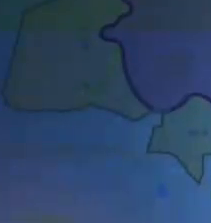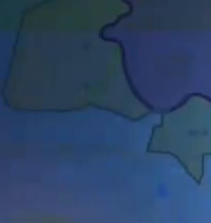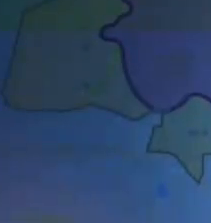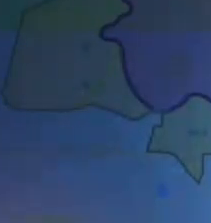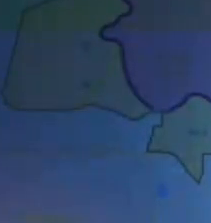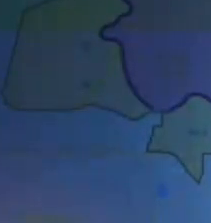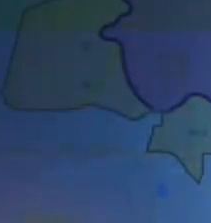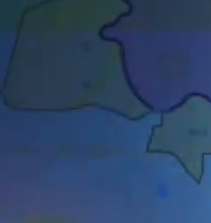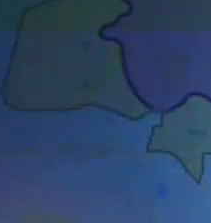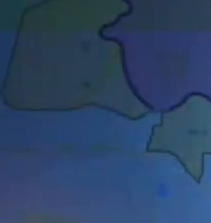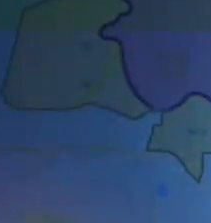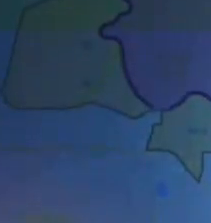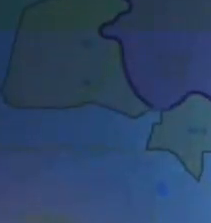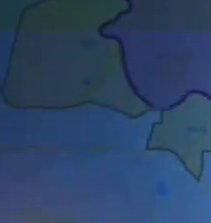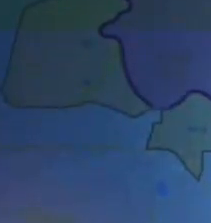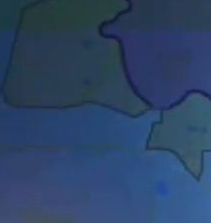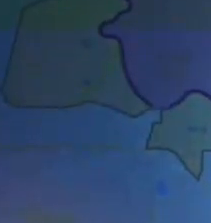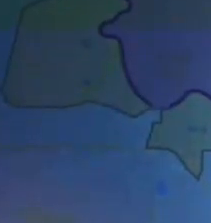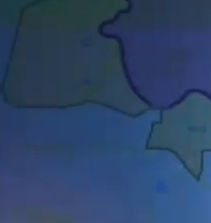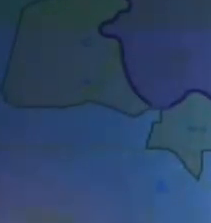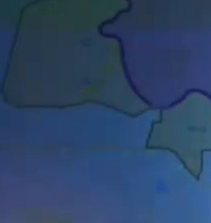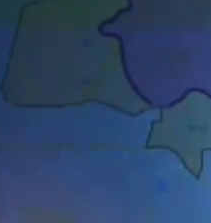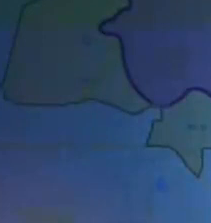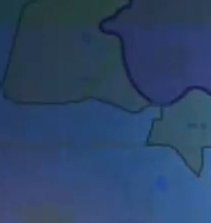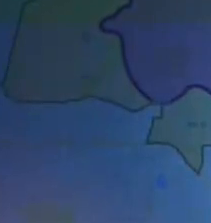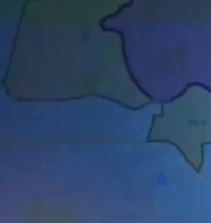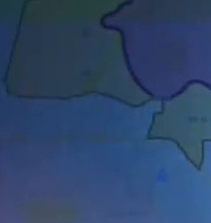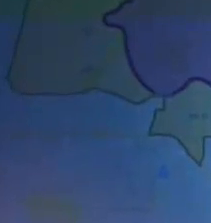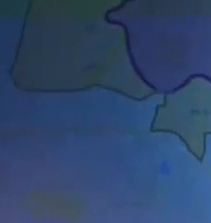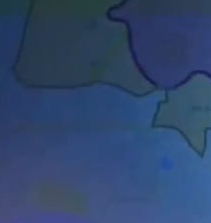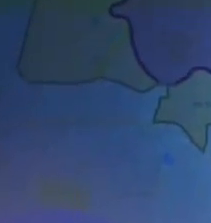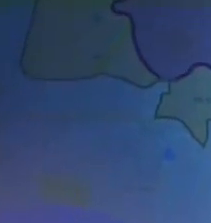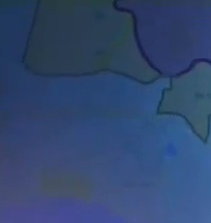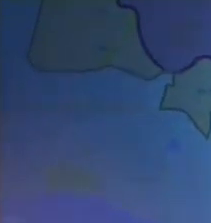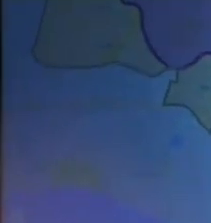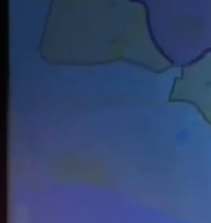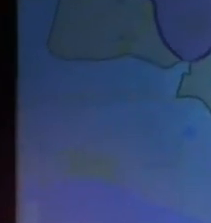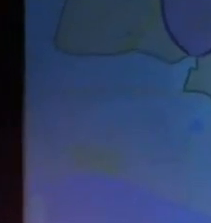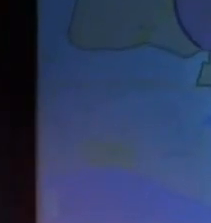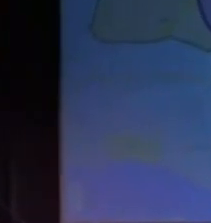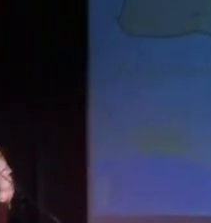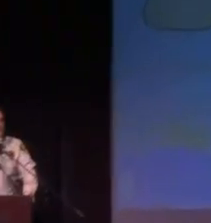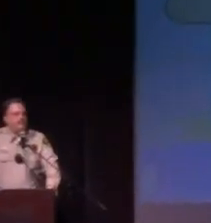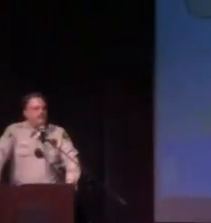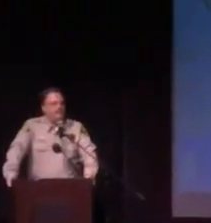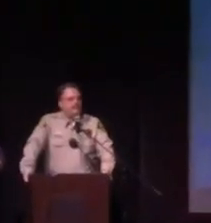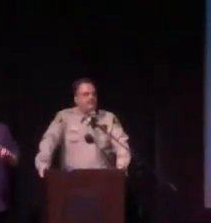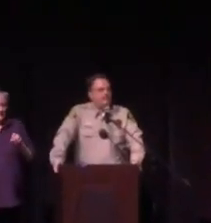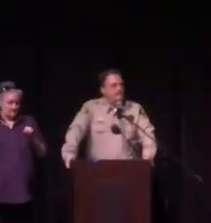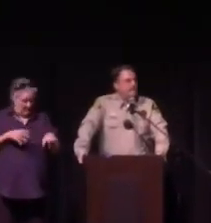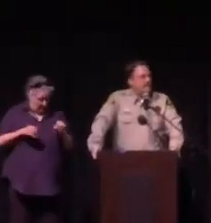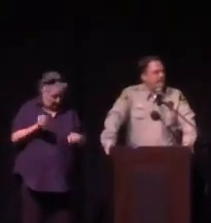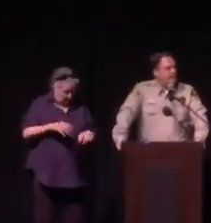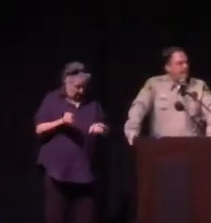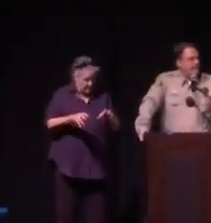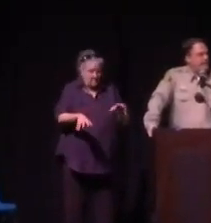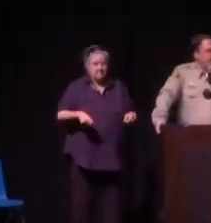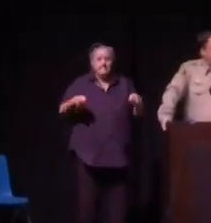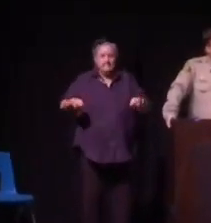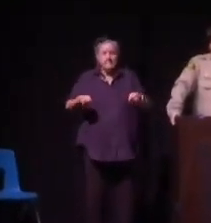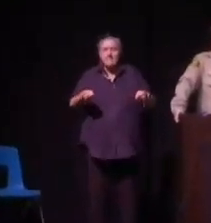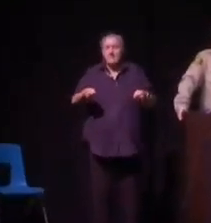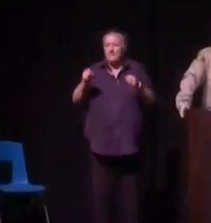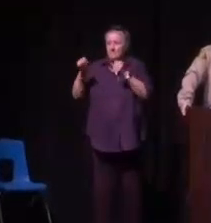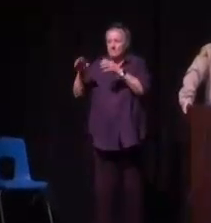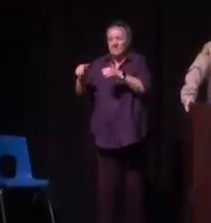unincorporated areas. If you live in those areas, again, you should have a plan to evacuate. That means you need to have your